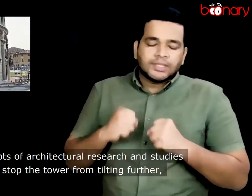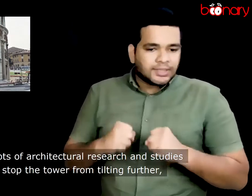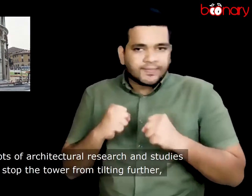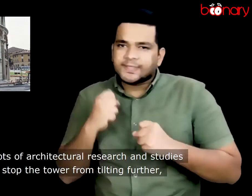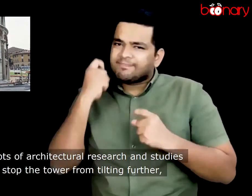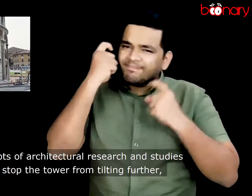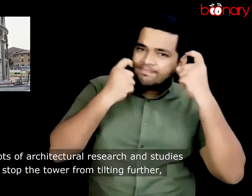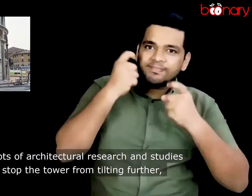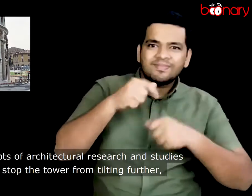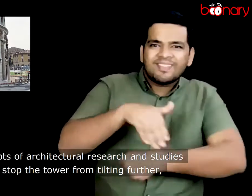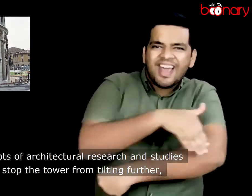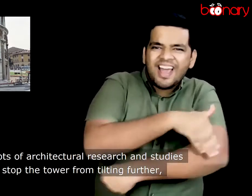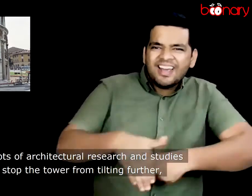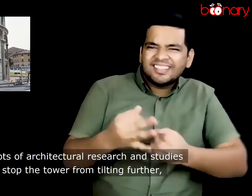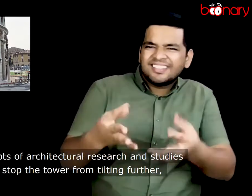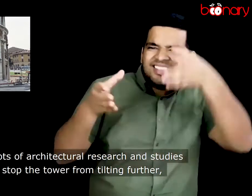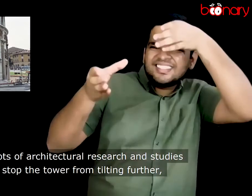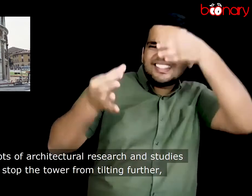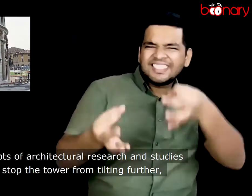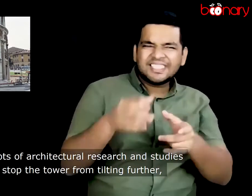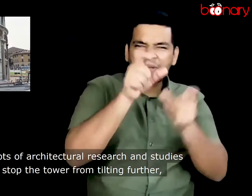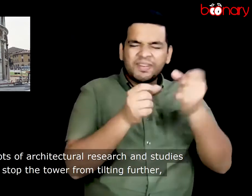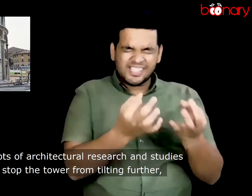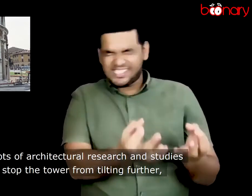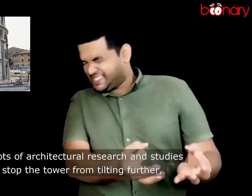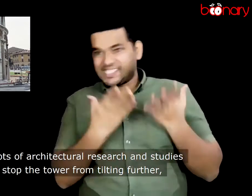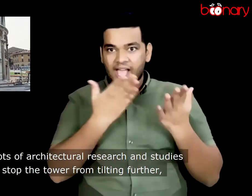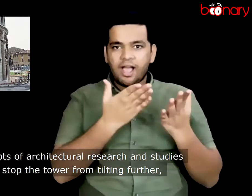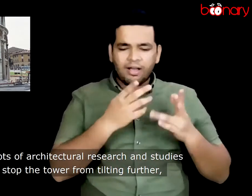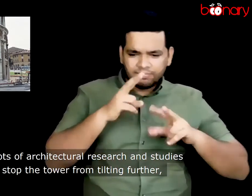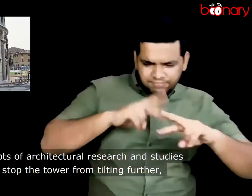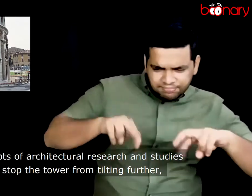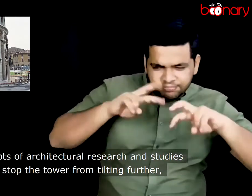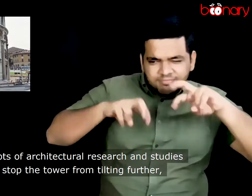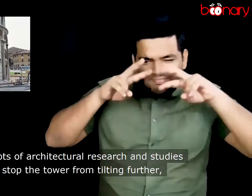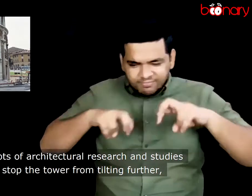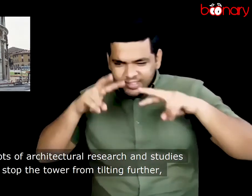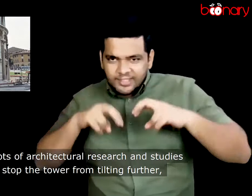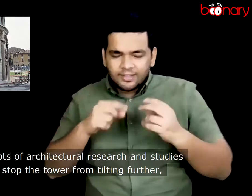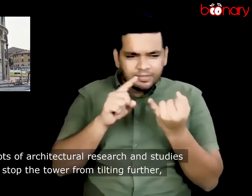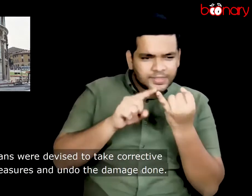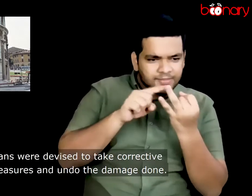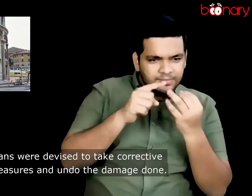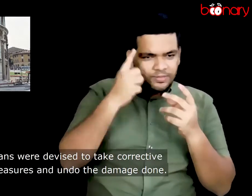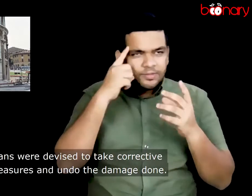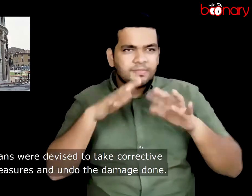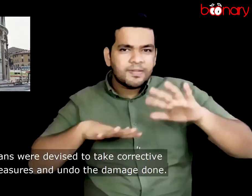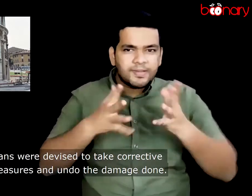After lots of architectural research and studies to stop the tower from tilting further, plans were devised to